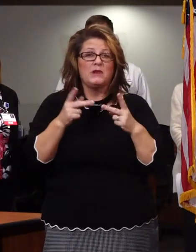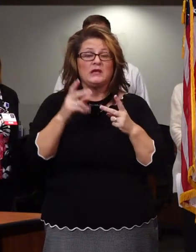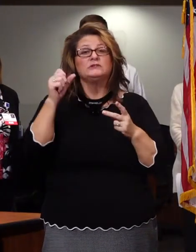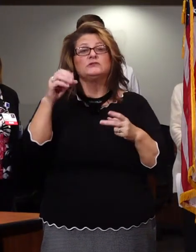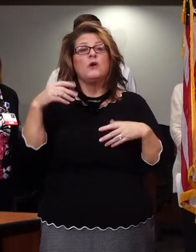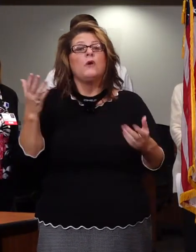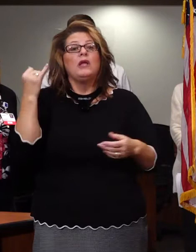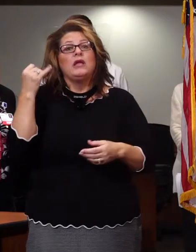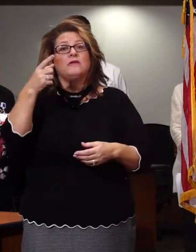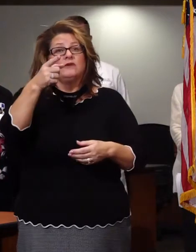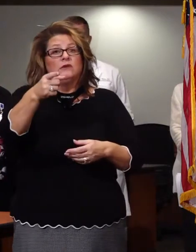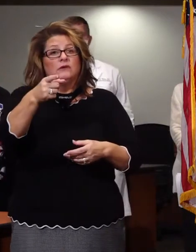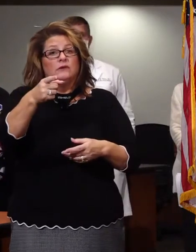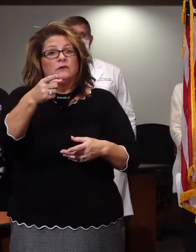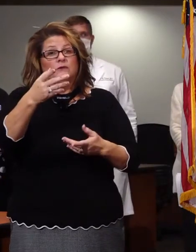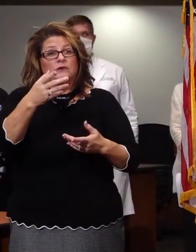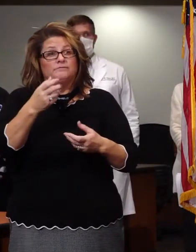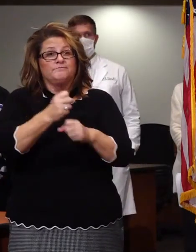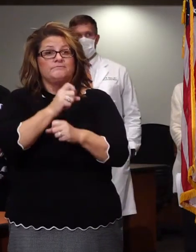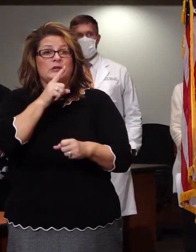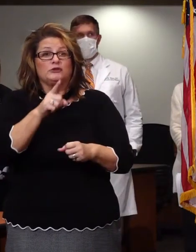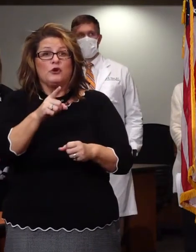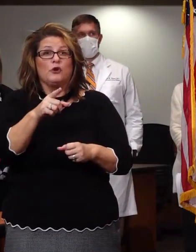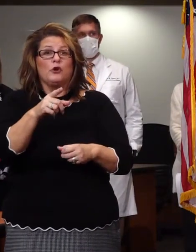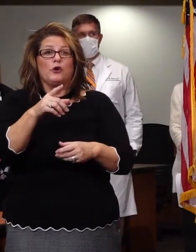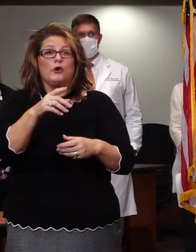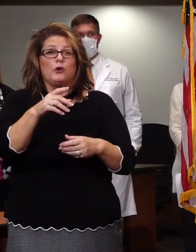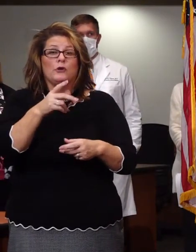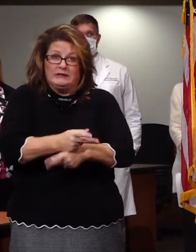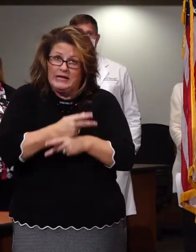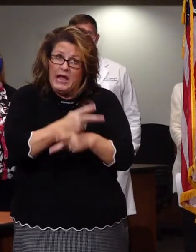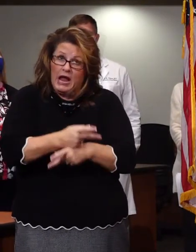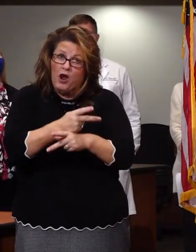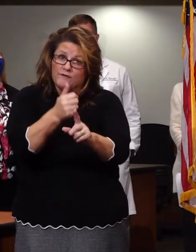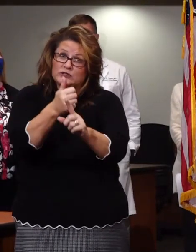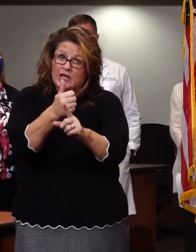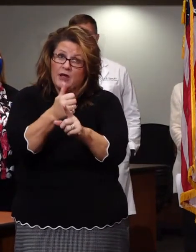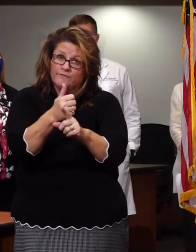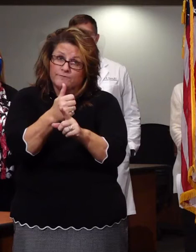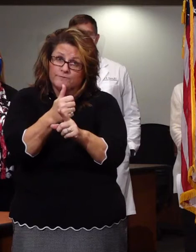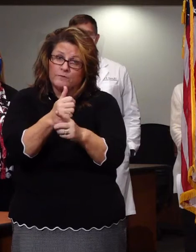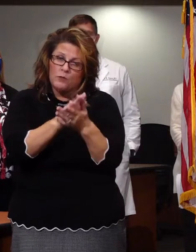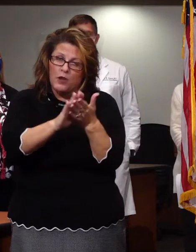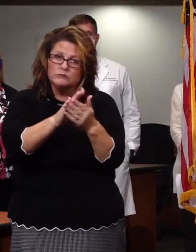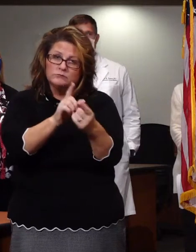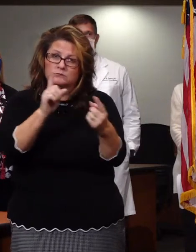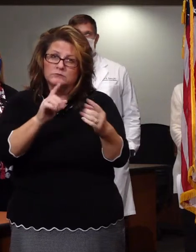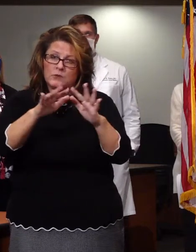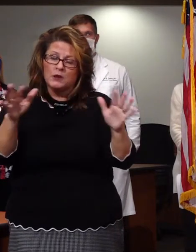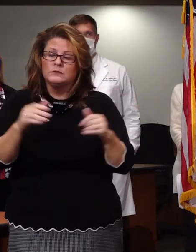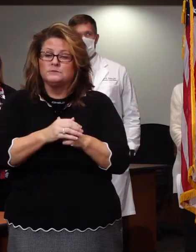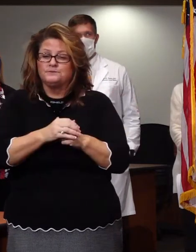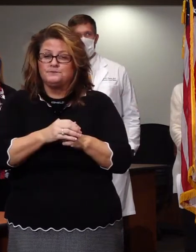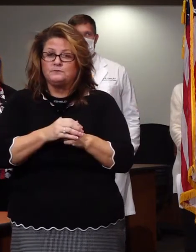everyone will practice the type of hygiene and carefulness that we've been speaking of, and you know from the numbers